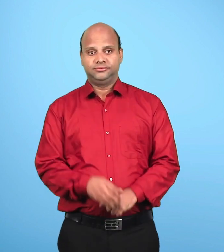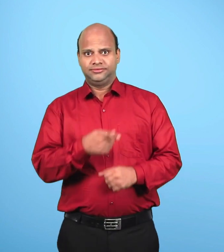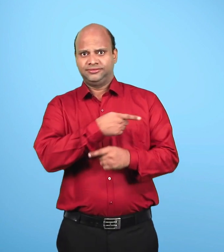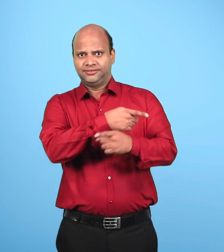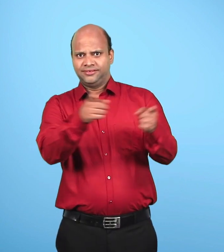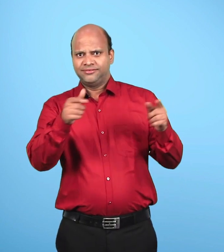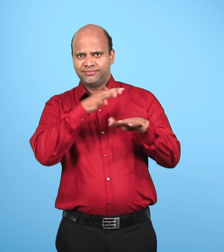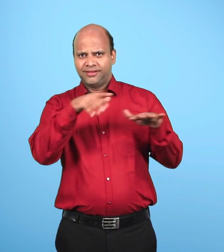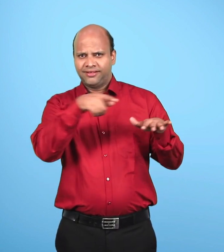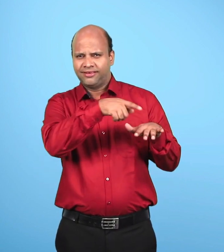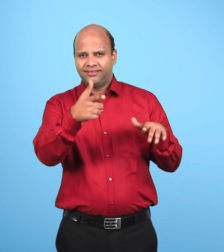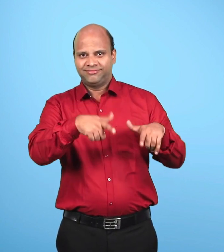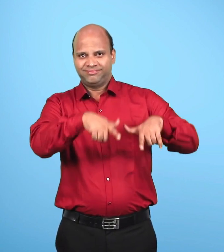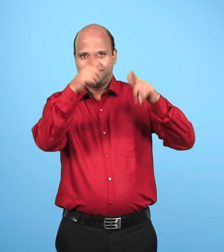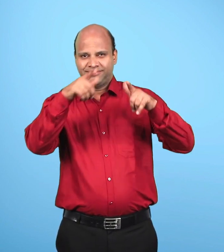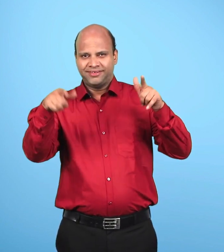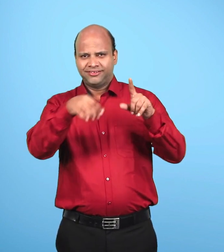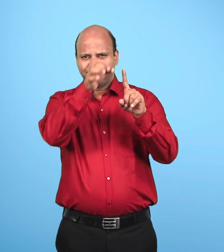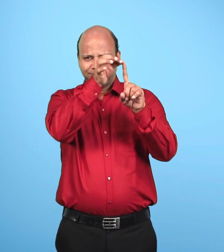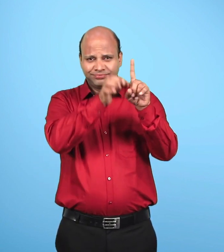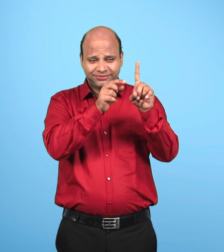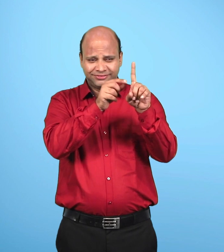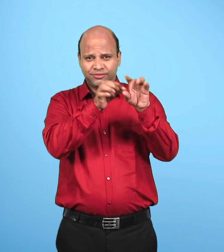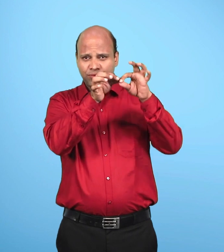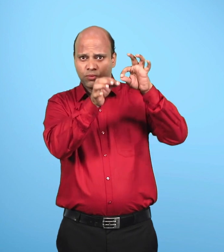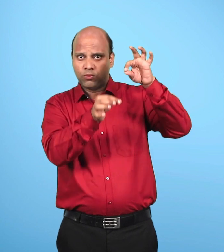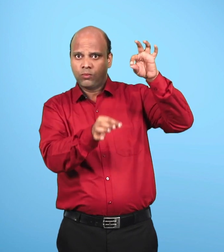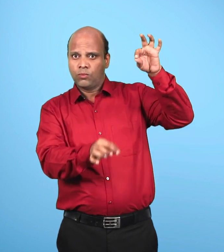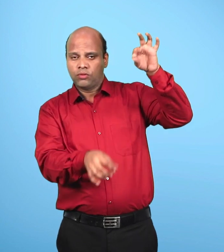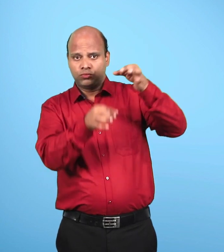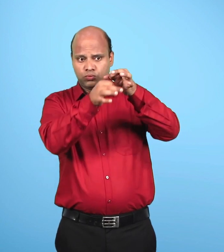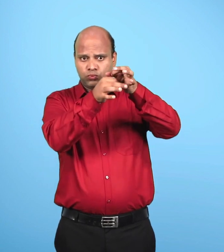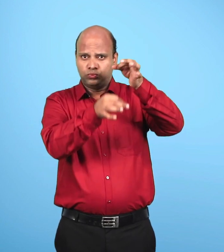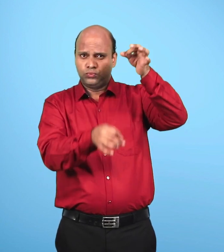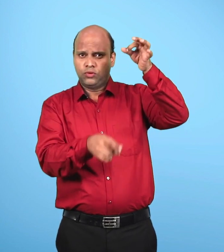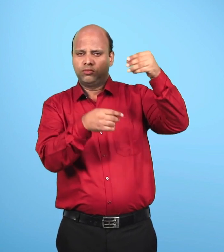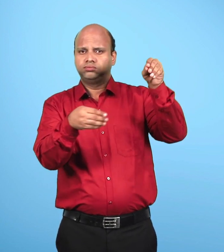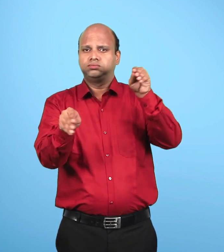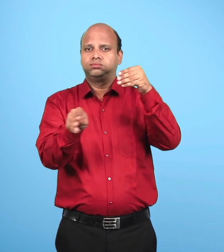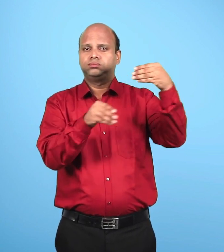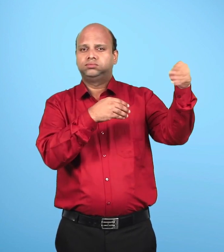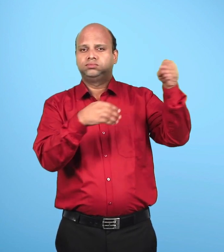The stems of these plants are long, hollow, and light. The stems grow up to the surface of